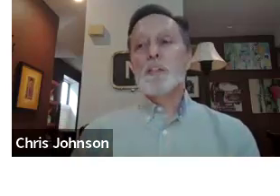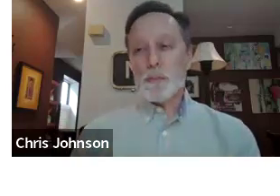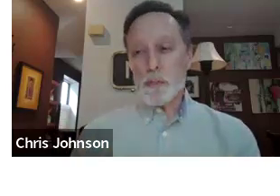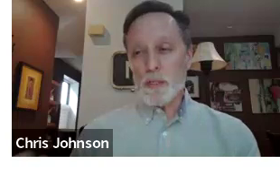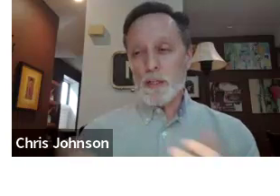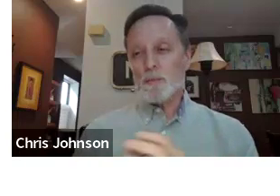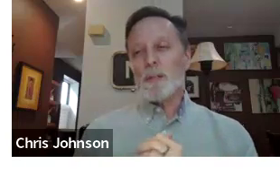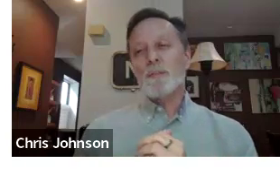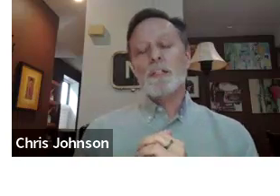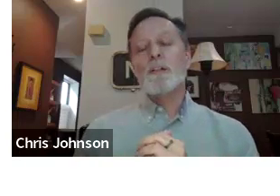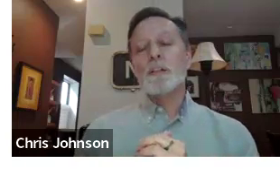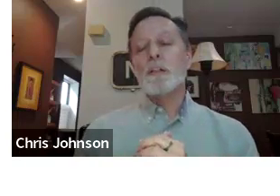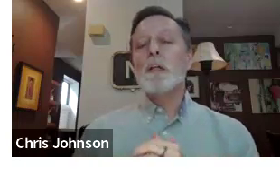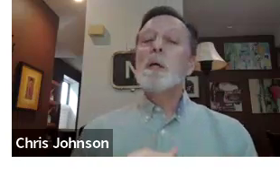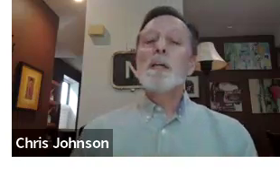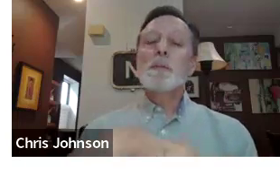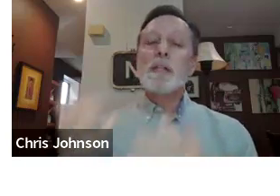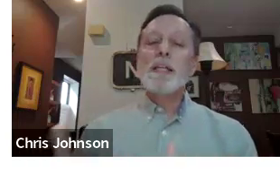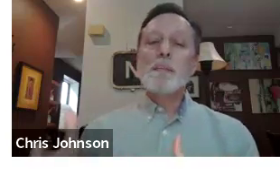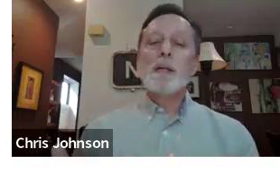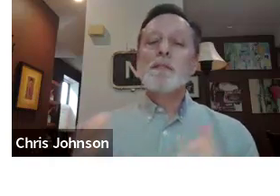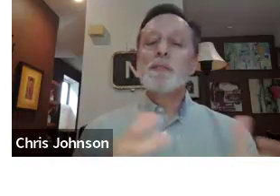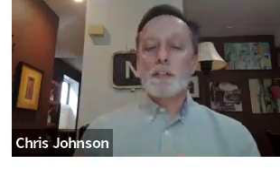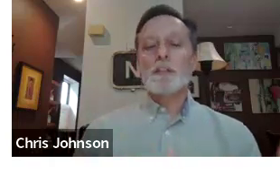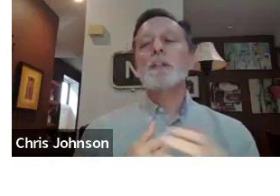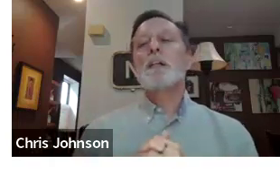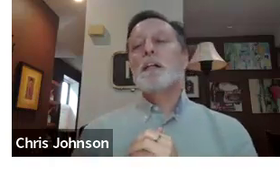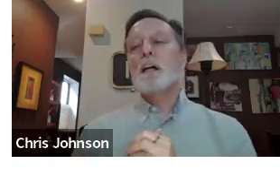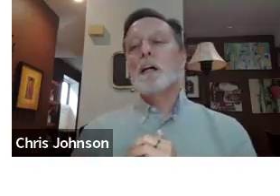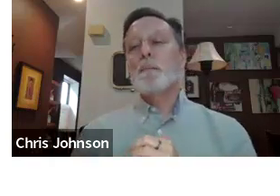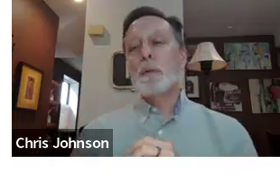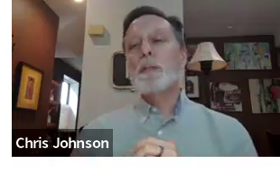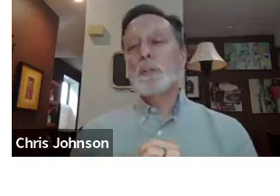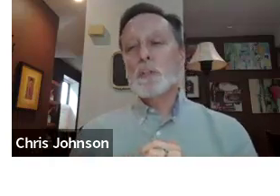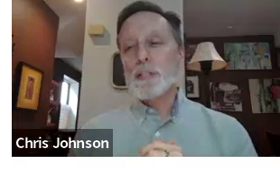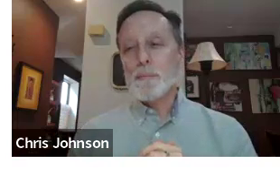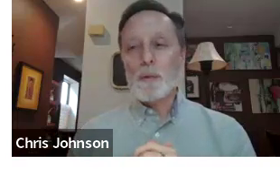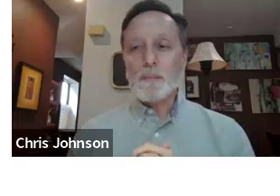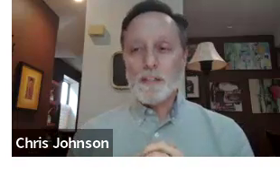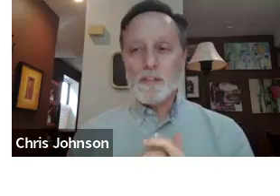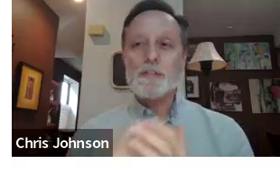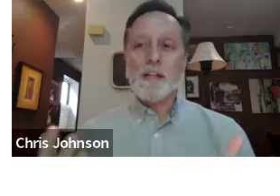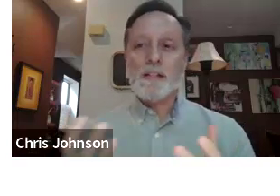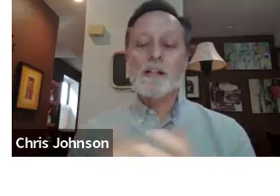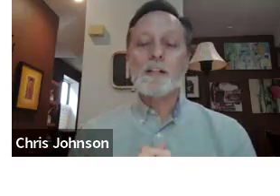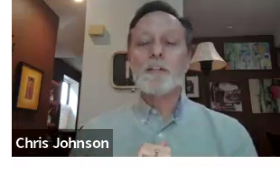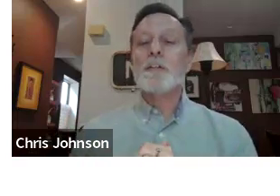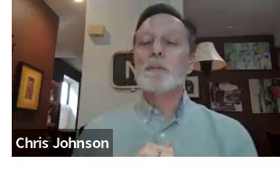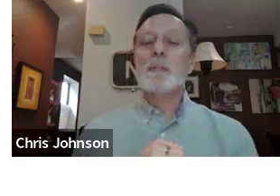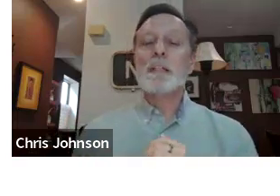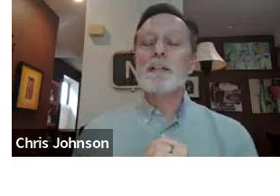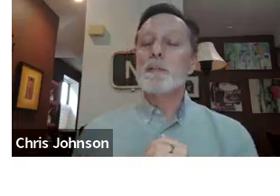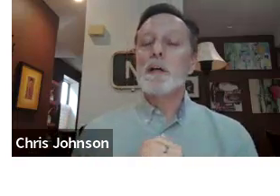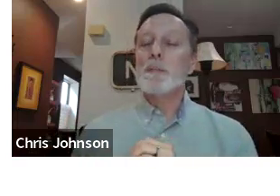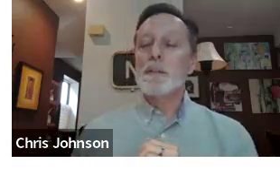well, we just ask for a donation. We don't sell liquor. If you're taking money for liquor, from an insurance standpoint, we consider that selling